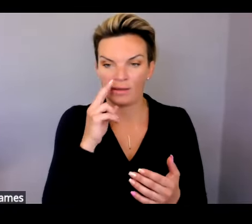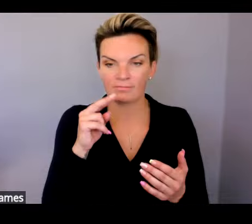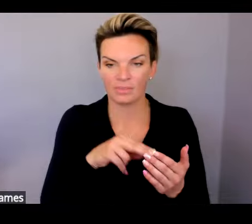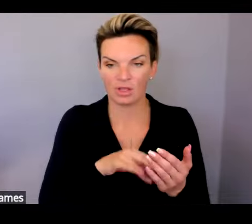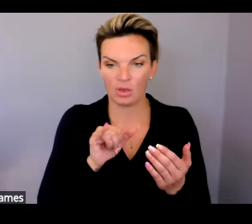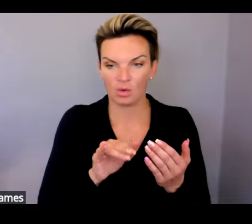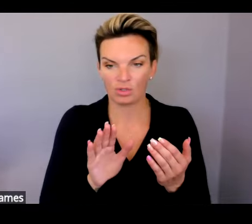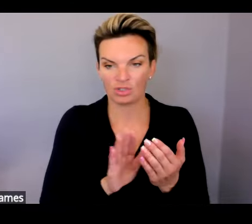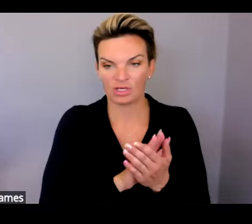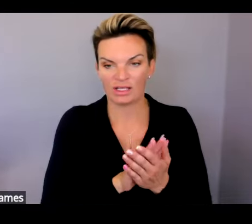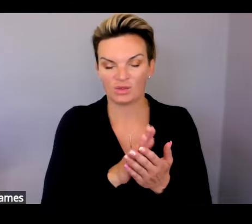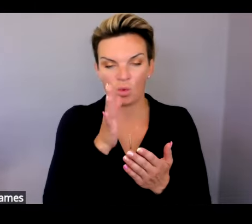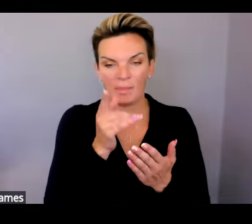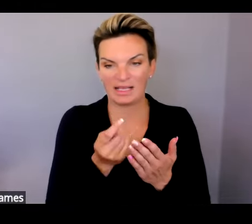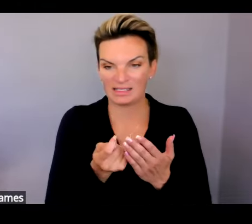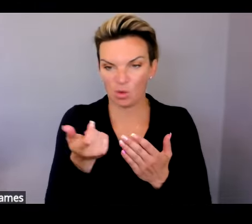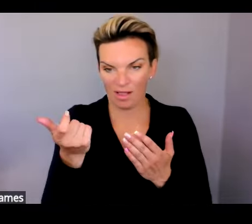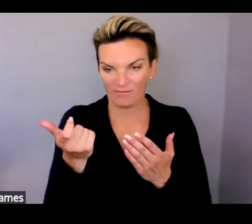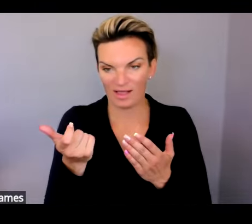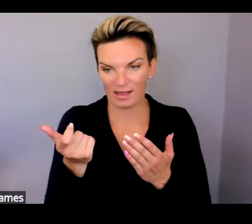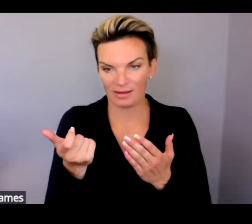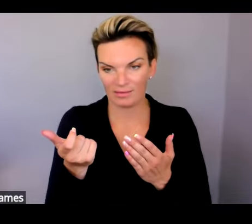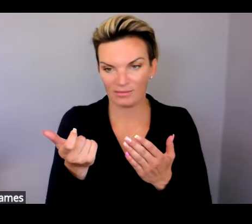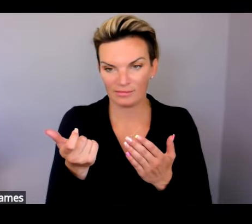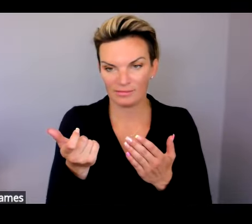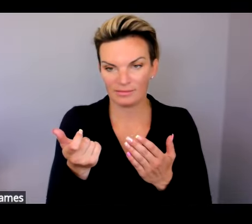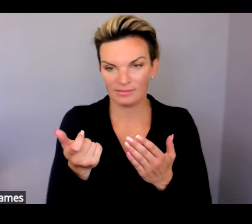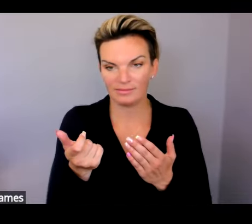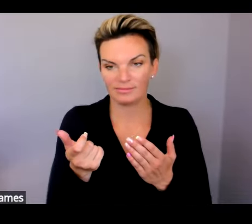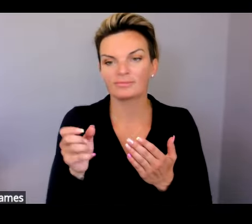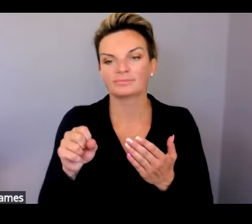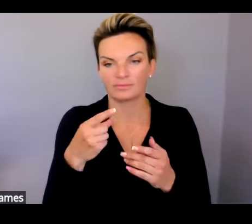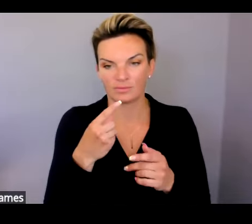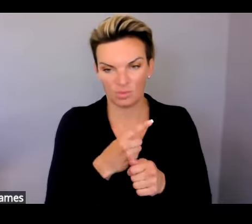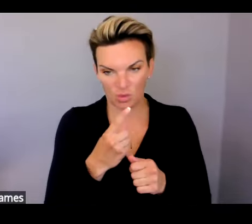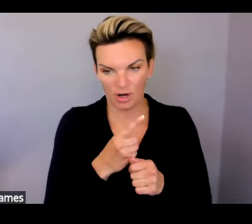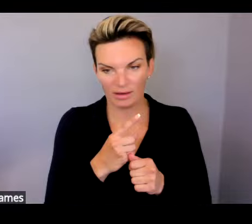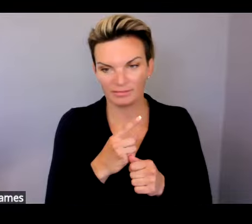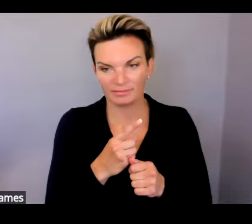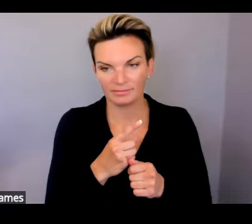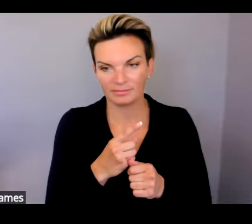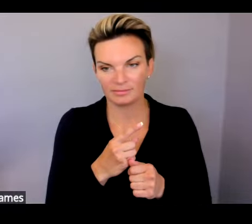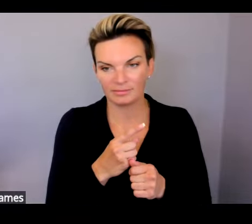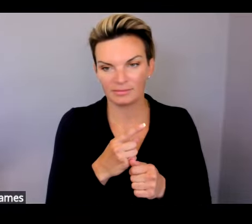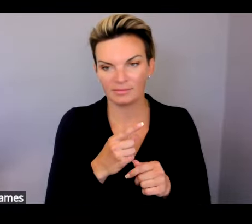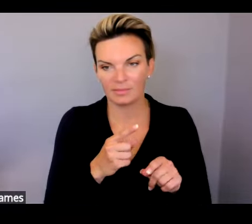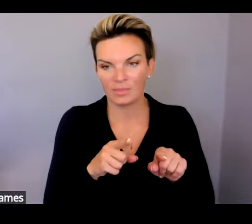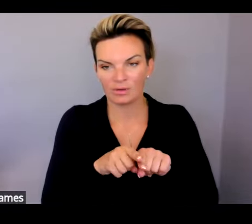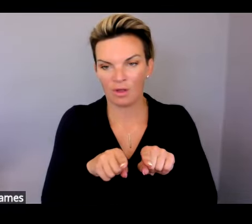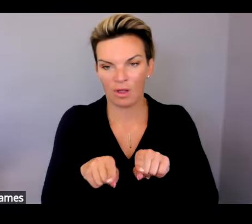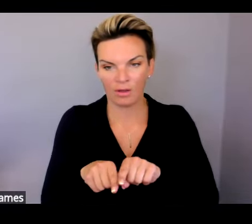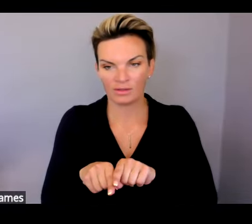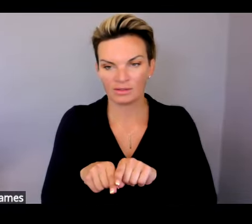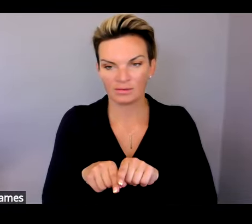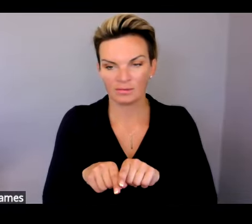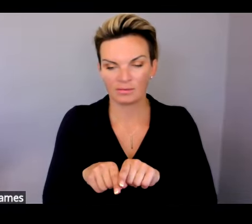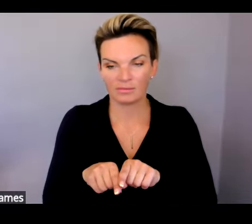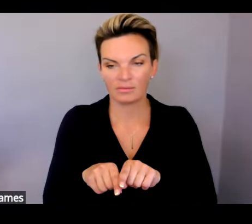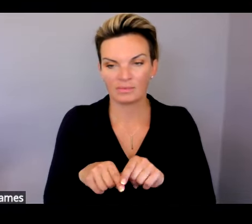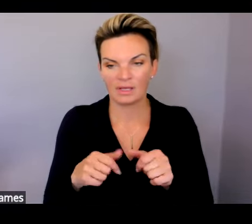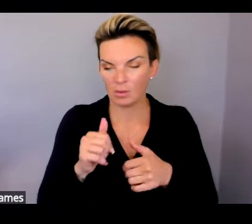be disqualified. That's correct. Absent some, like, there's also still built in with any process,